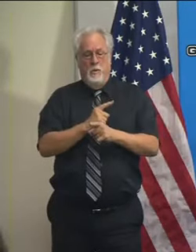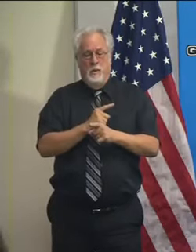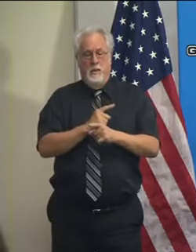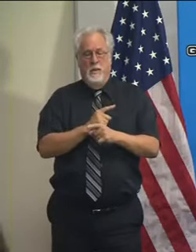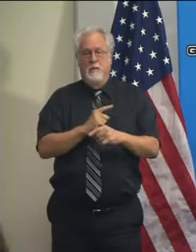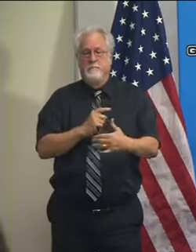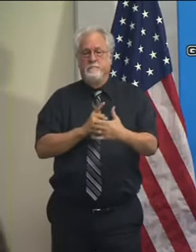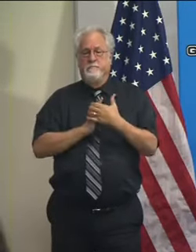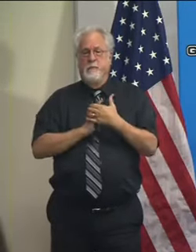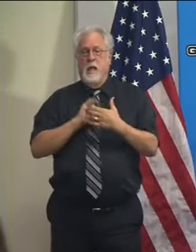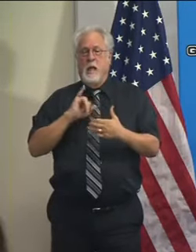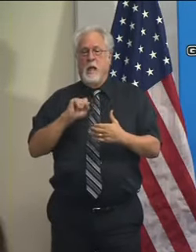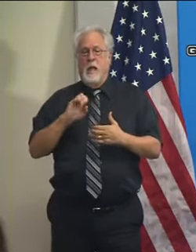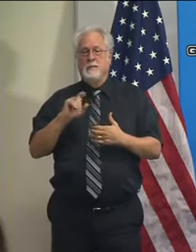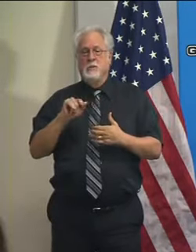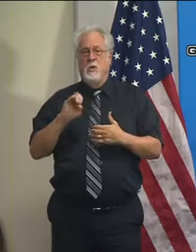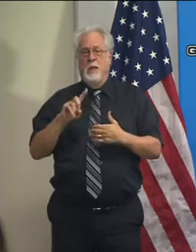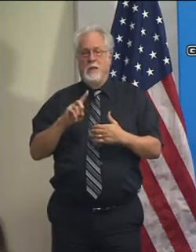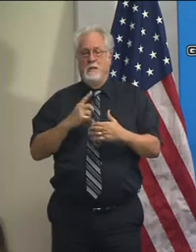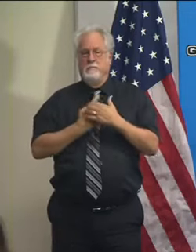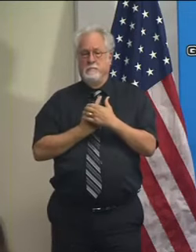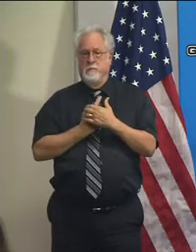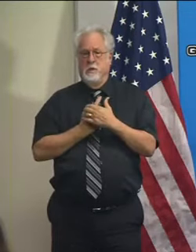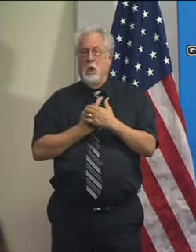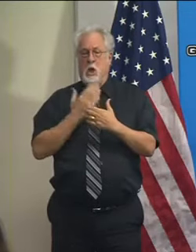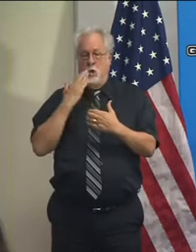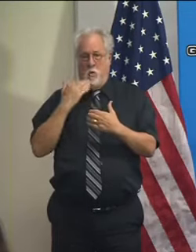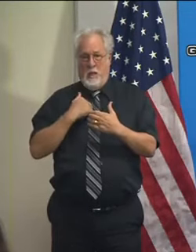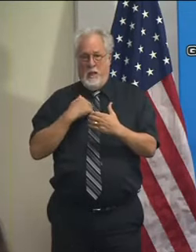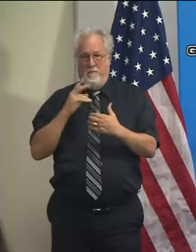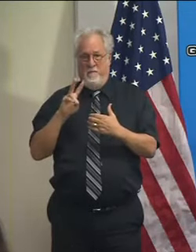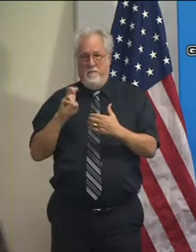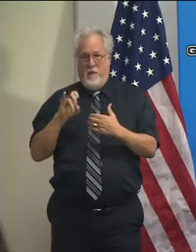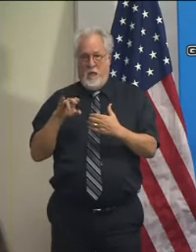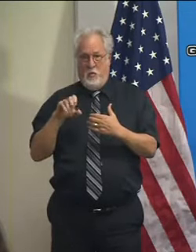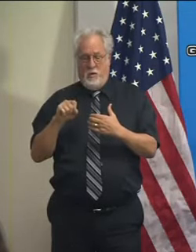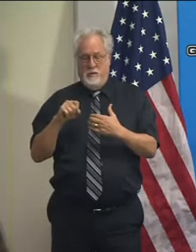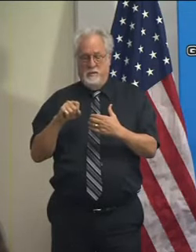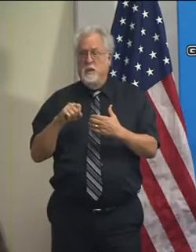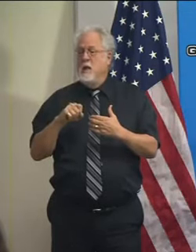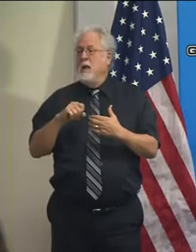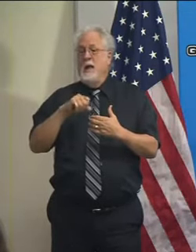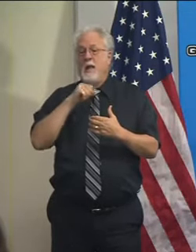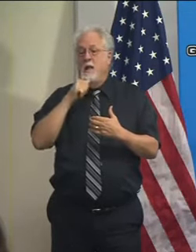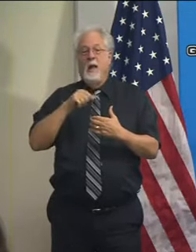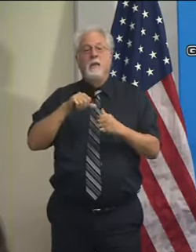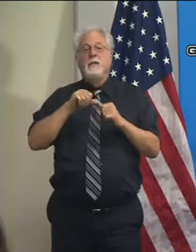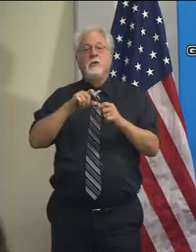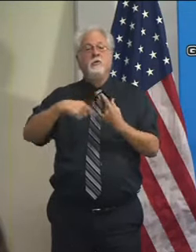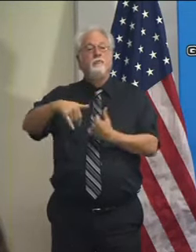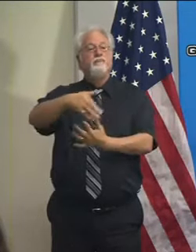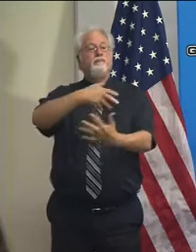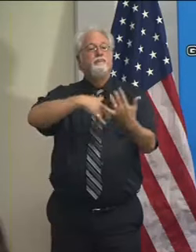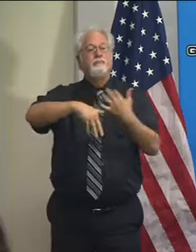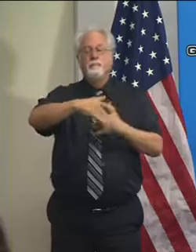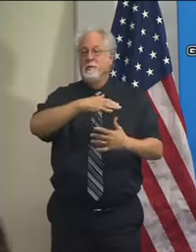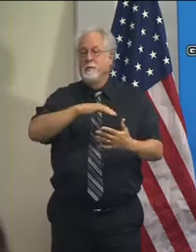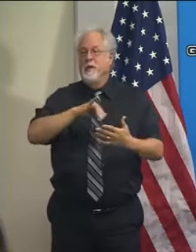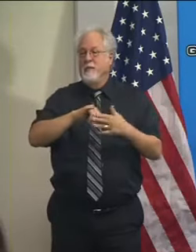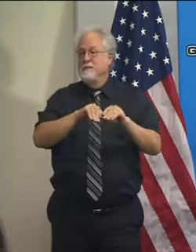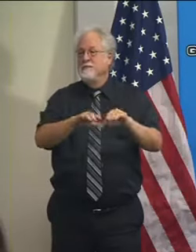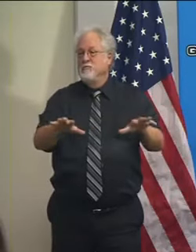isolating once they know they have the virus and not continuing to engage in activities that